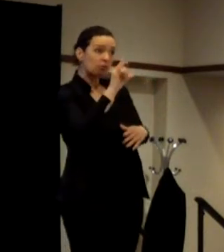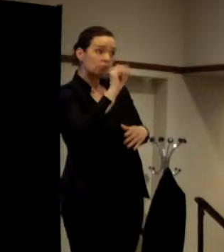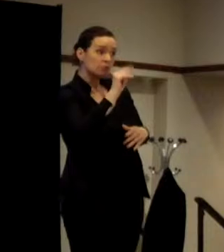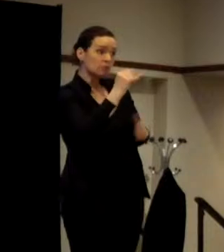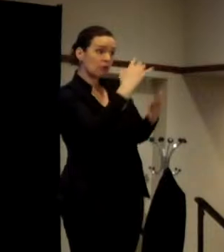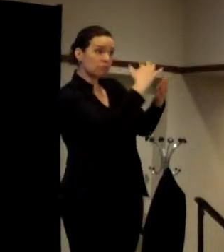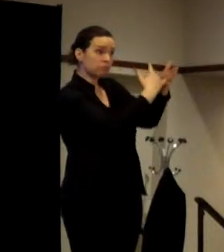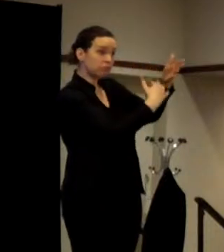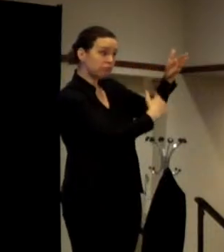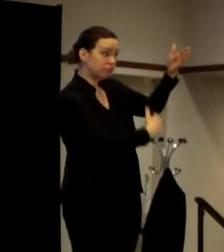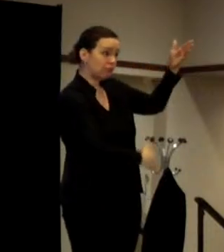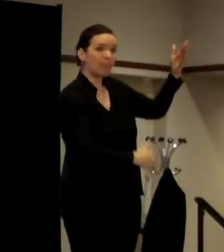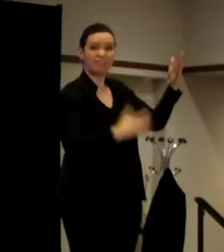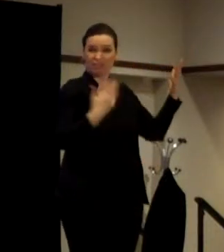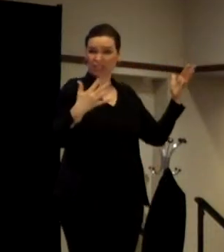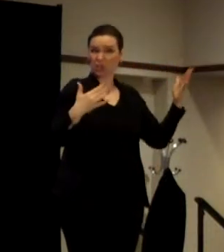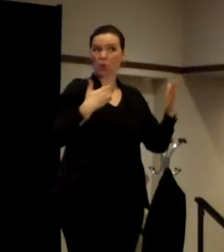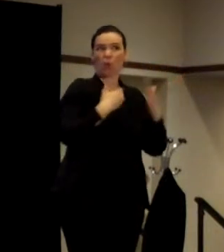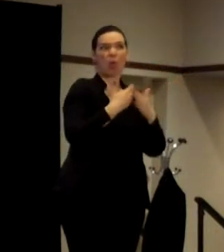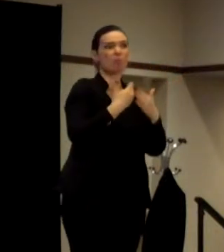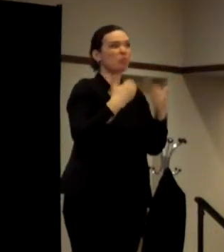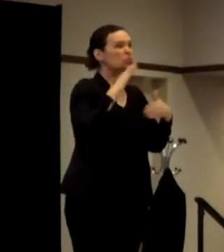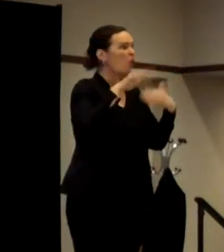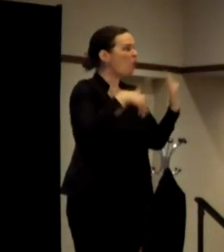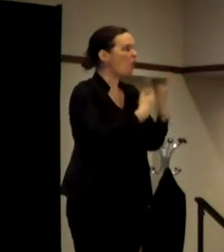pretty close through it, yeah.